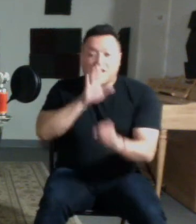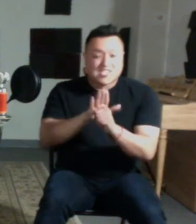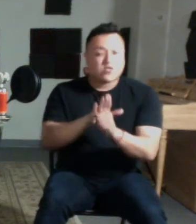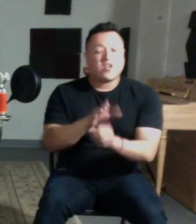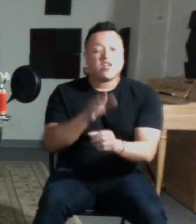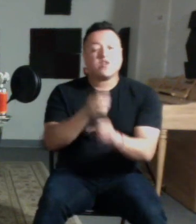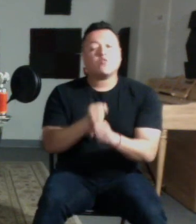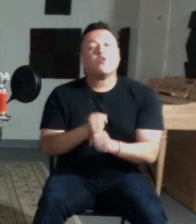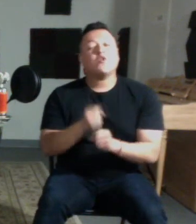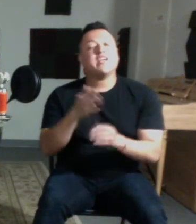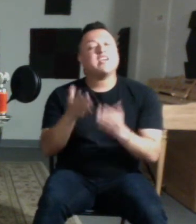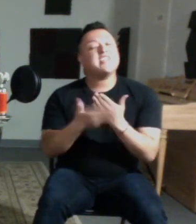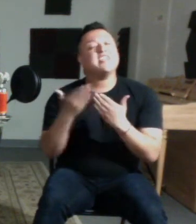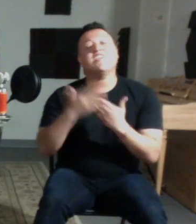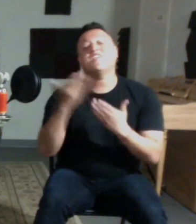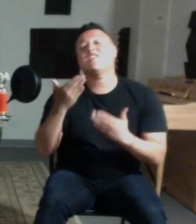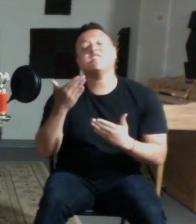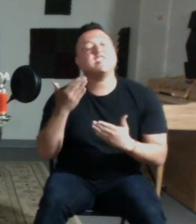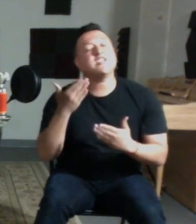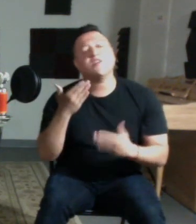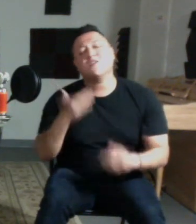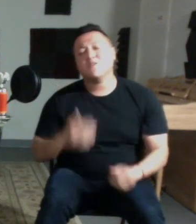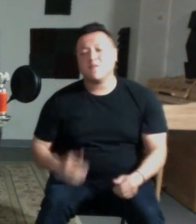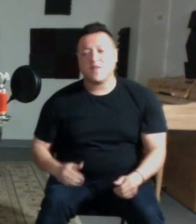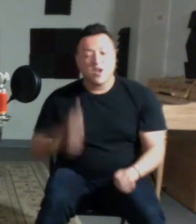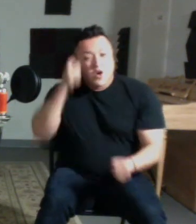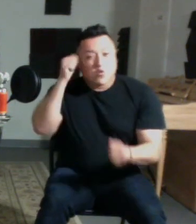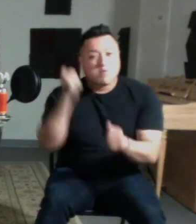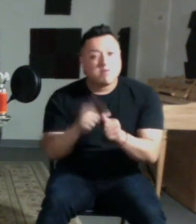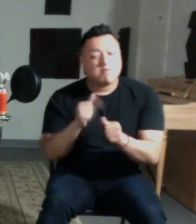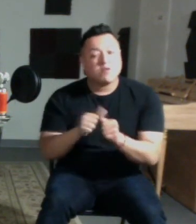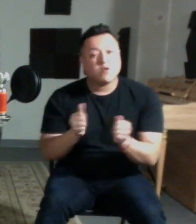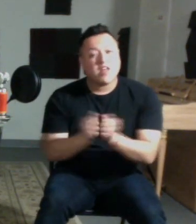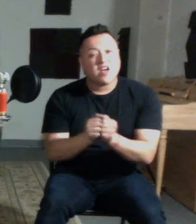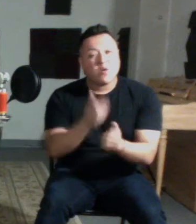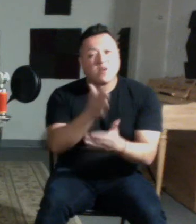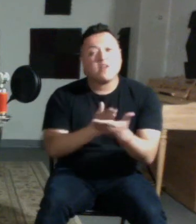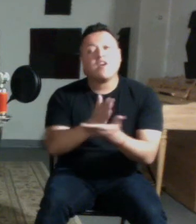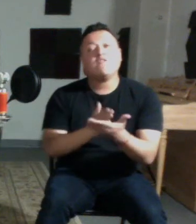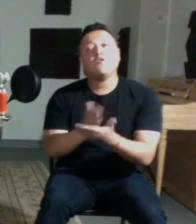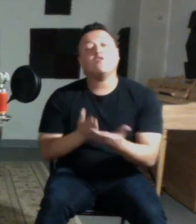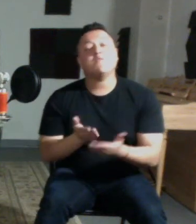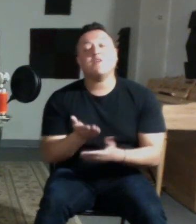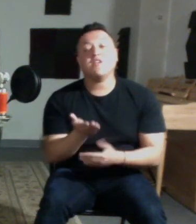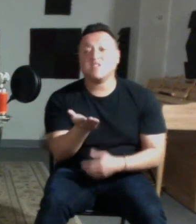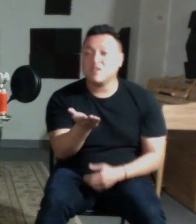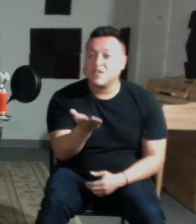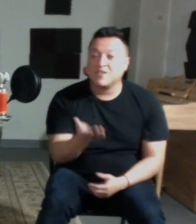I swear it will get easier. Remember that with every piece of you.